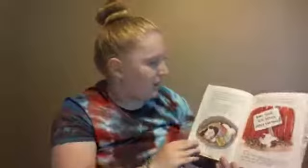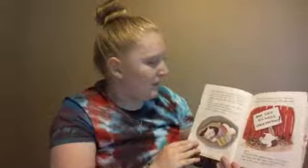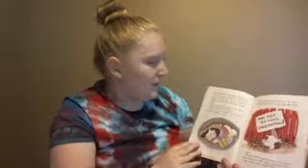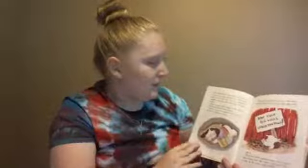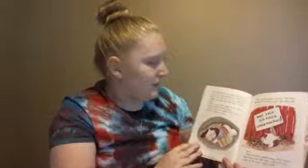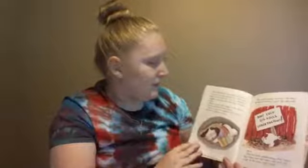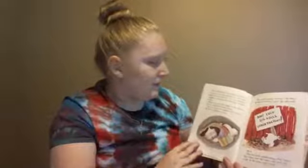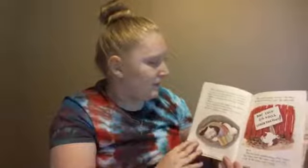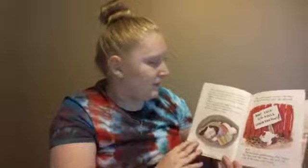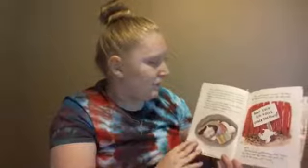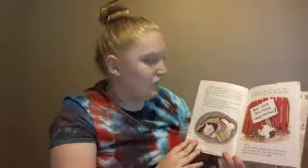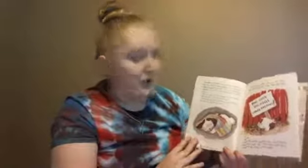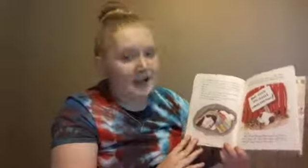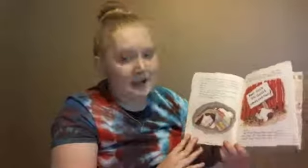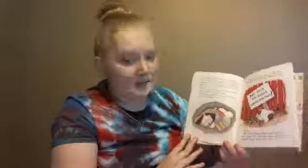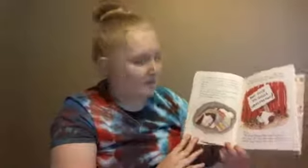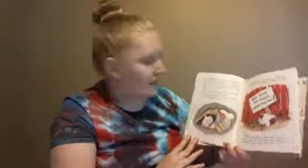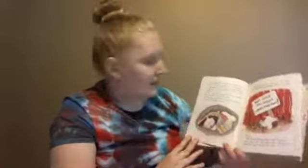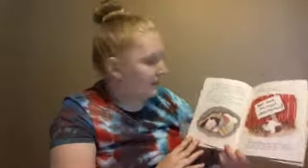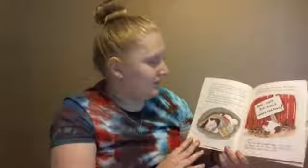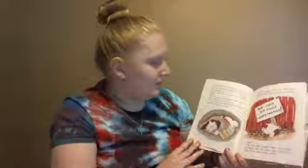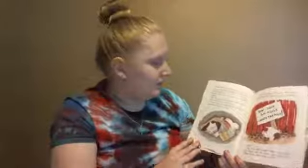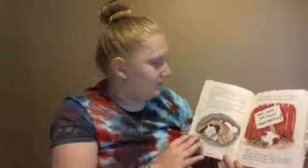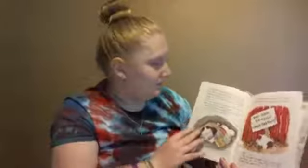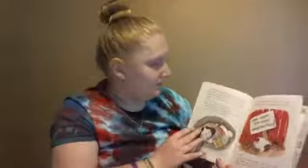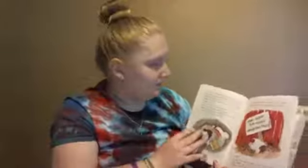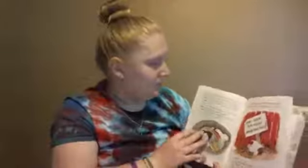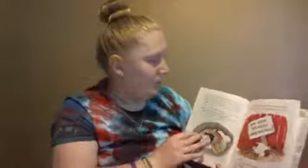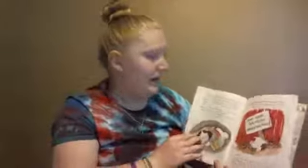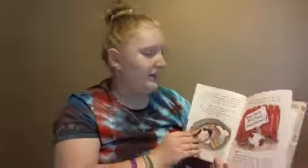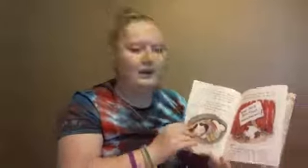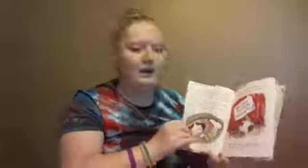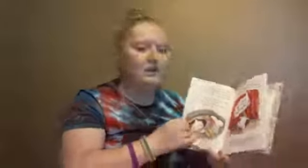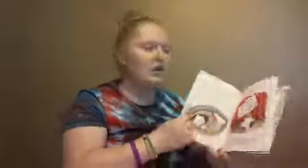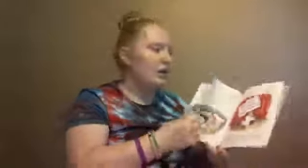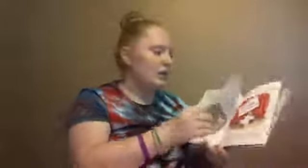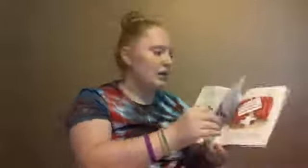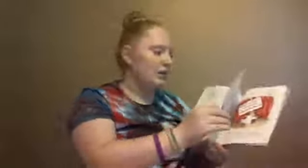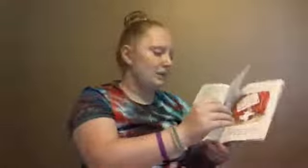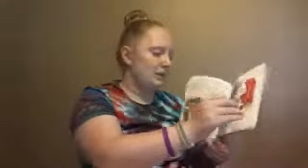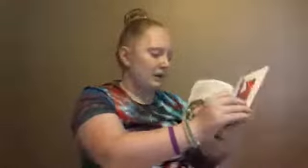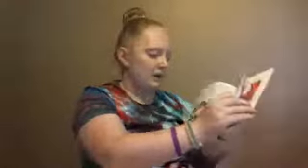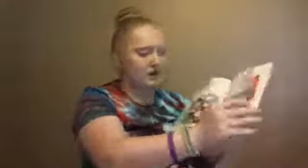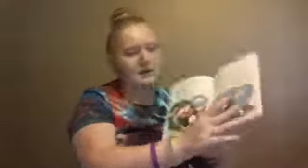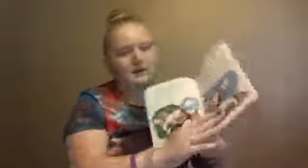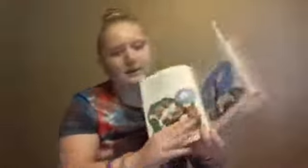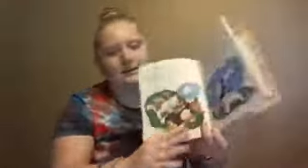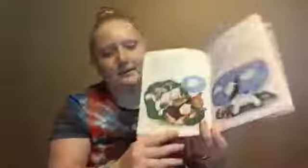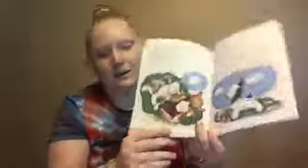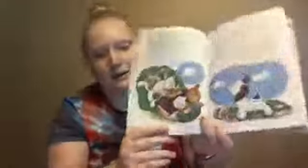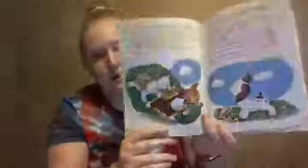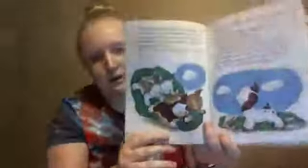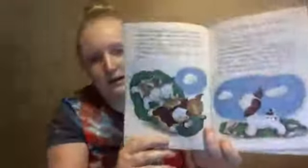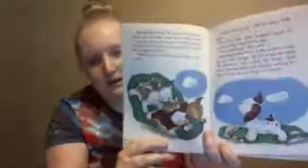But their mother was greatly displeased. Oh wait, I forgot to show you the pictures. See